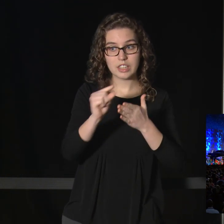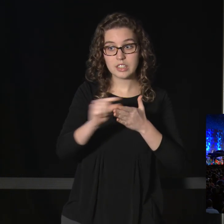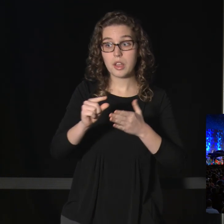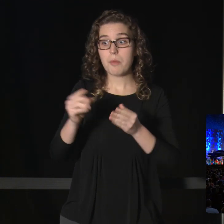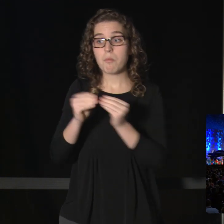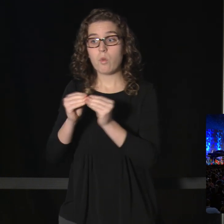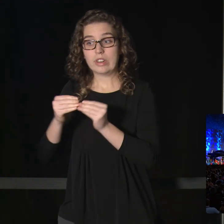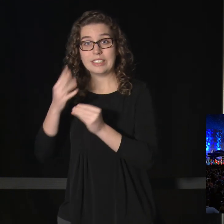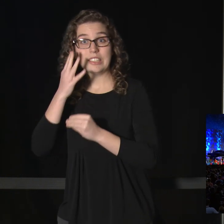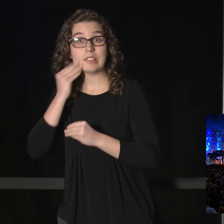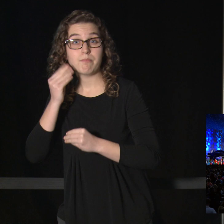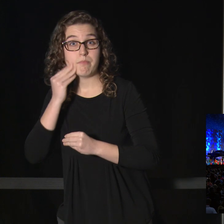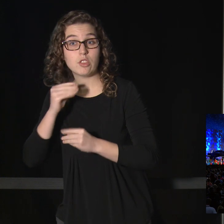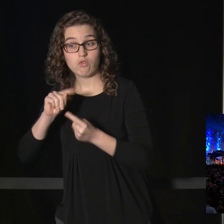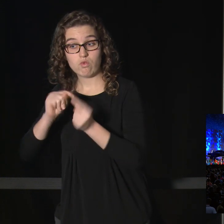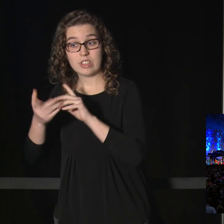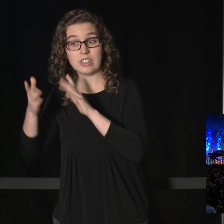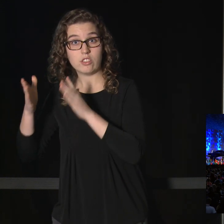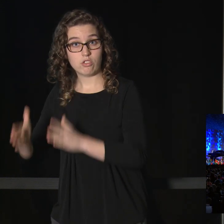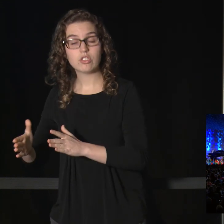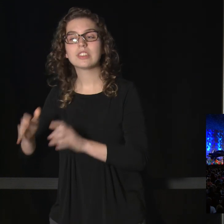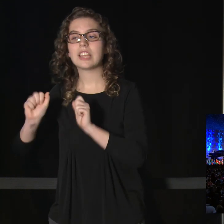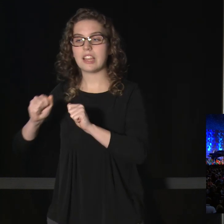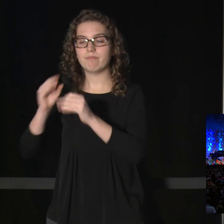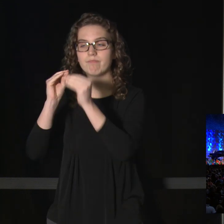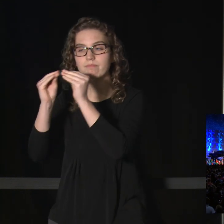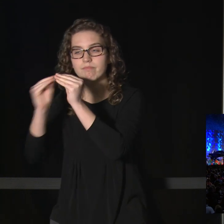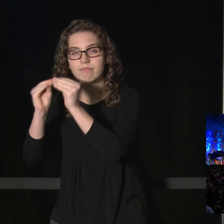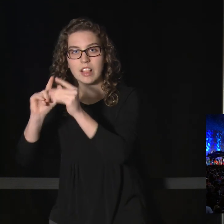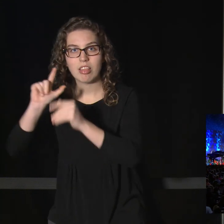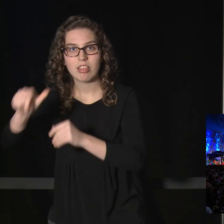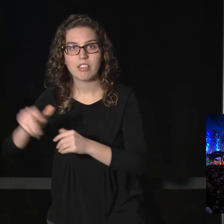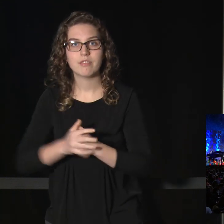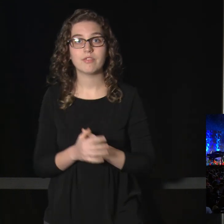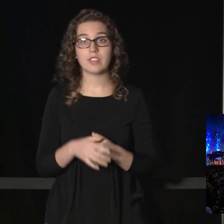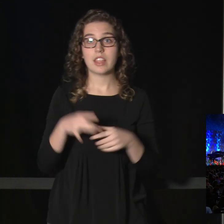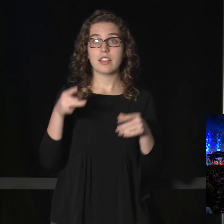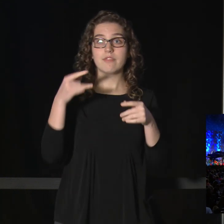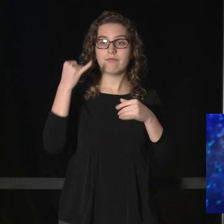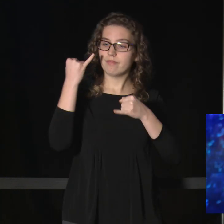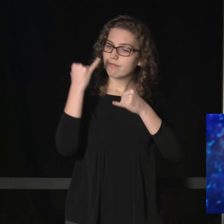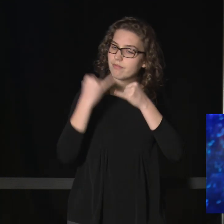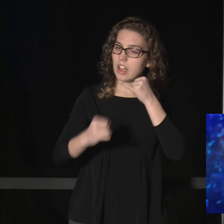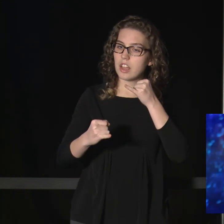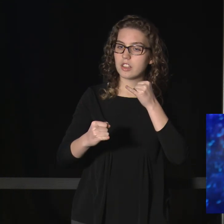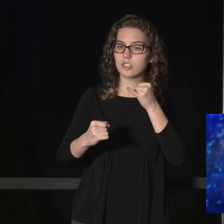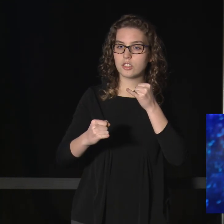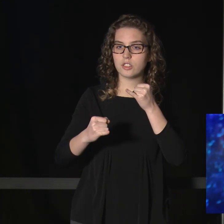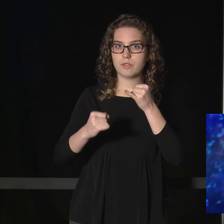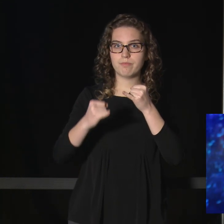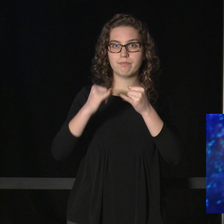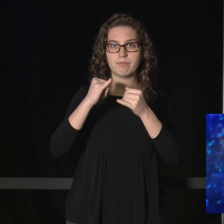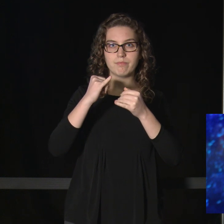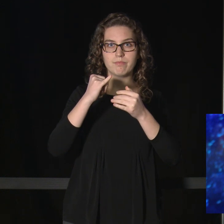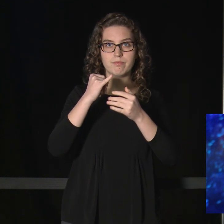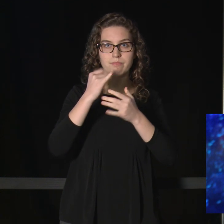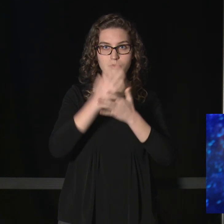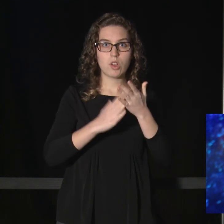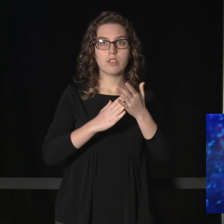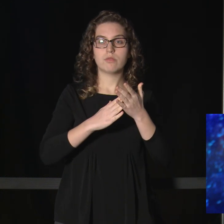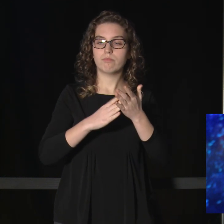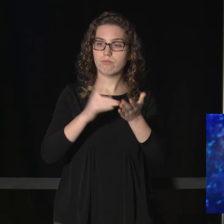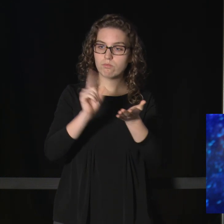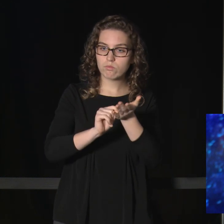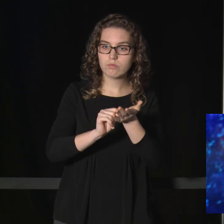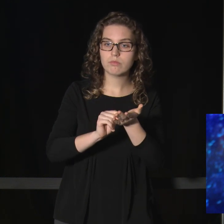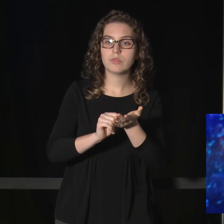that text. And once a final version has been produced, there are a few trusted proofreaders who will check that over in that